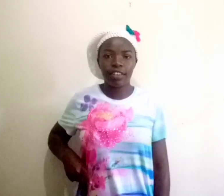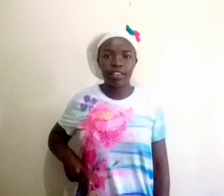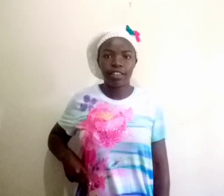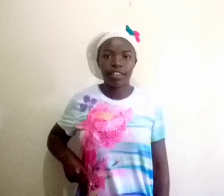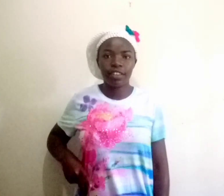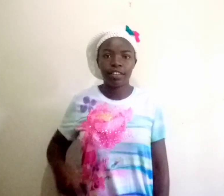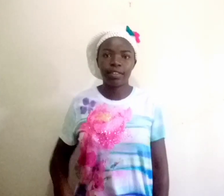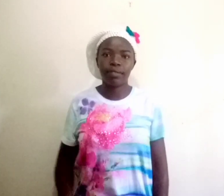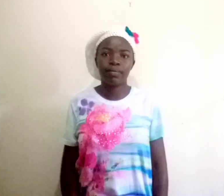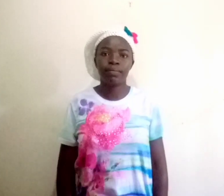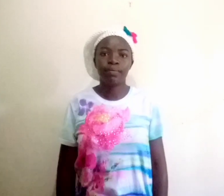Kings,